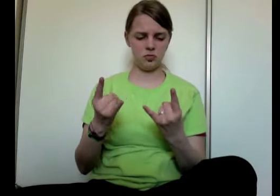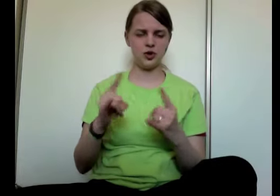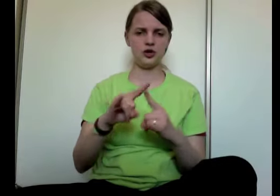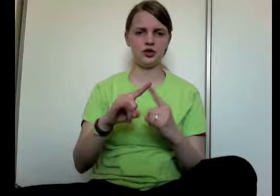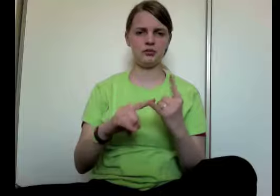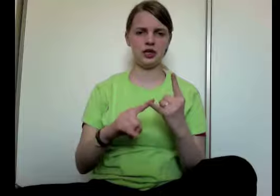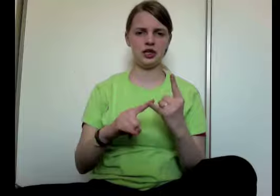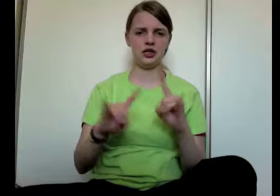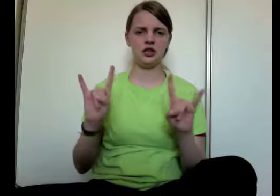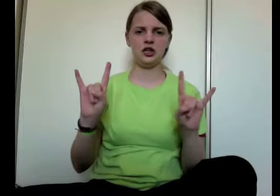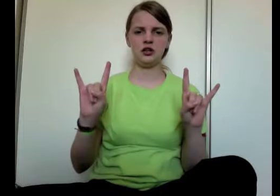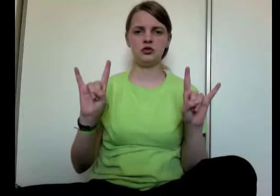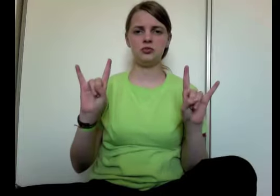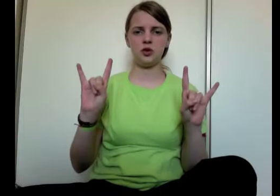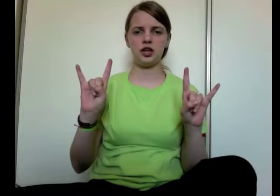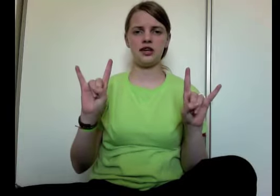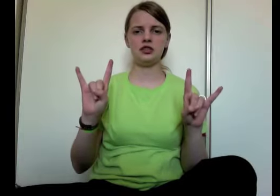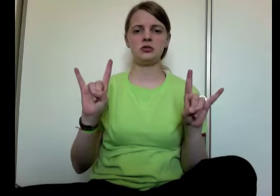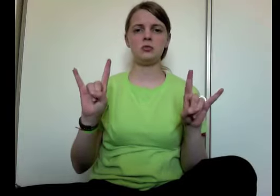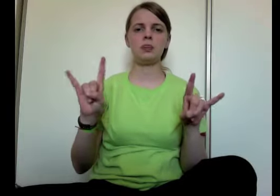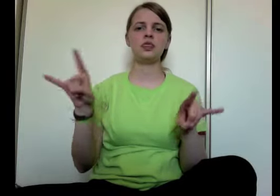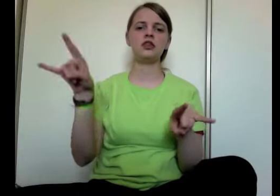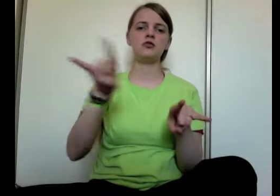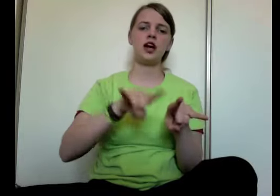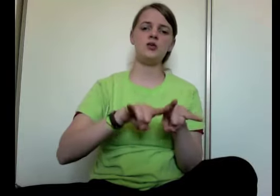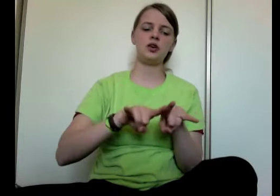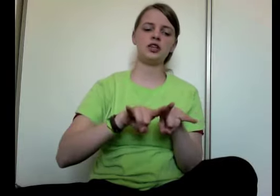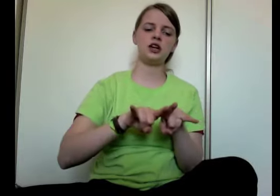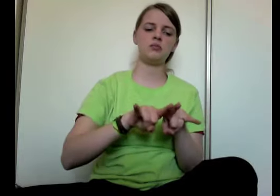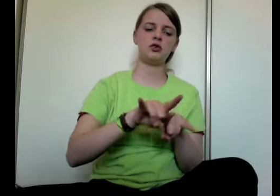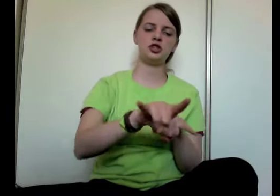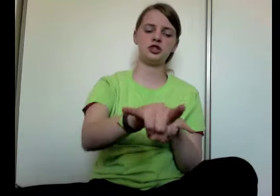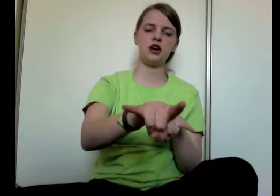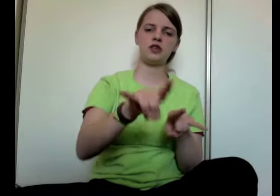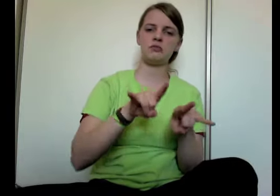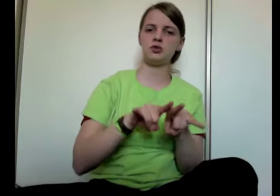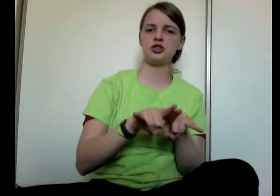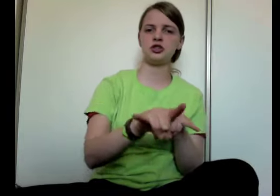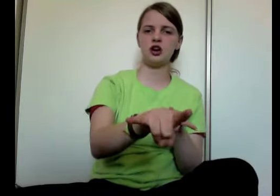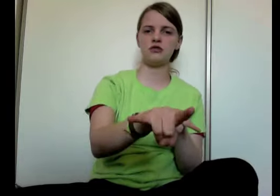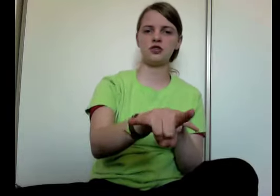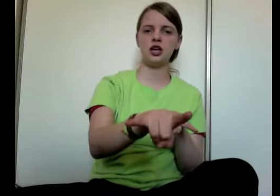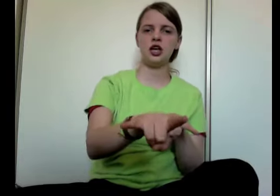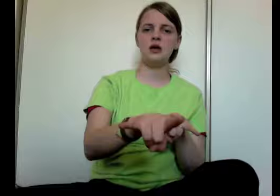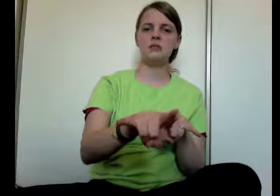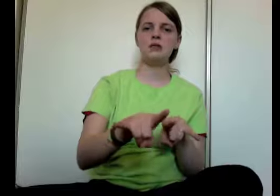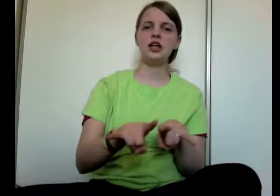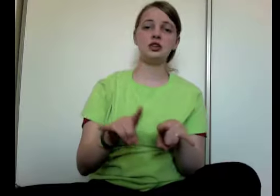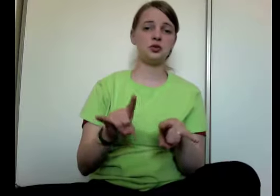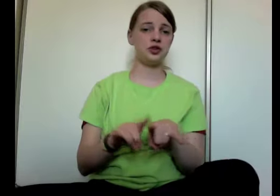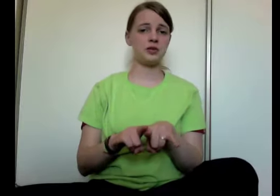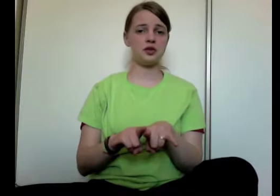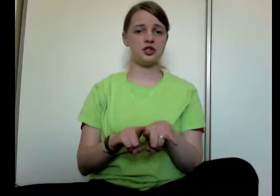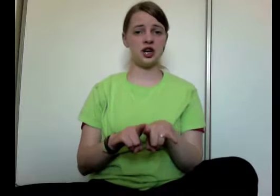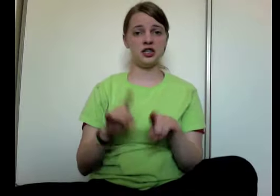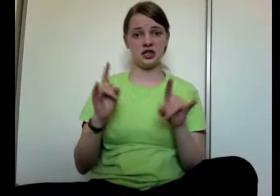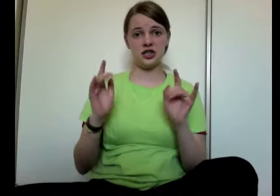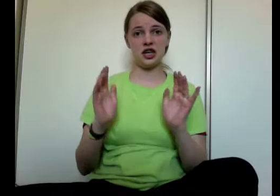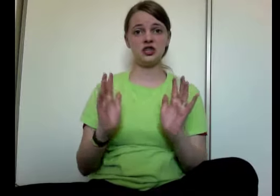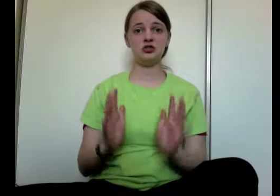pointer and pinky, both hands. Then the right one kind of pushes off, like brushes off. And the cool thing about this sign is that it's